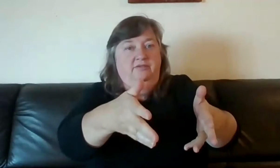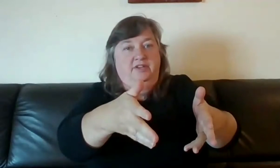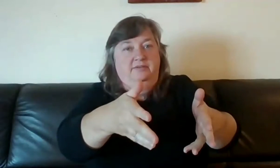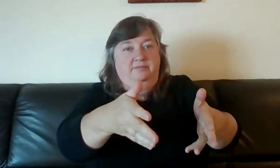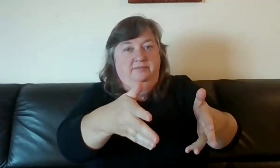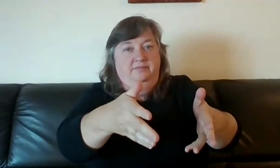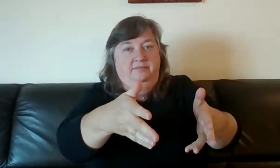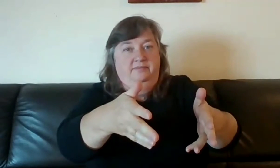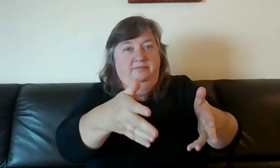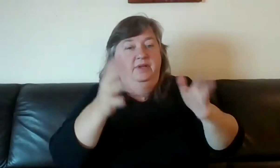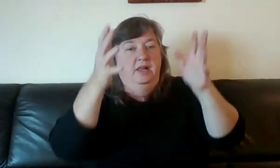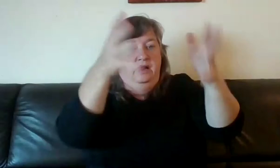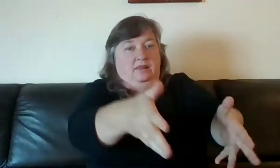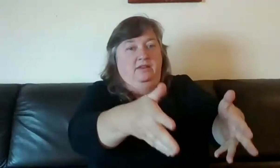it. Leave.